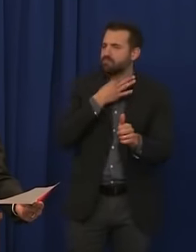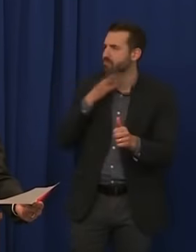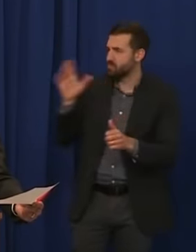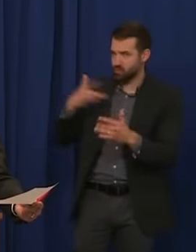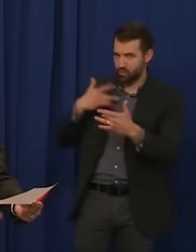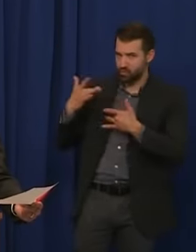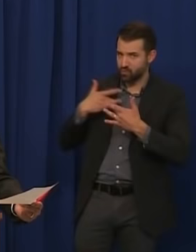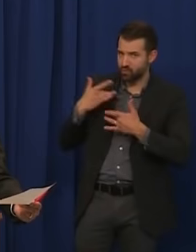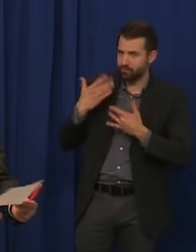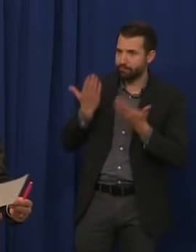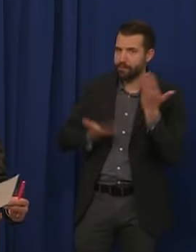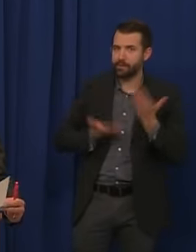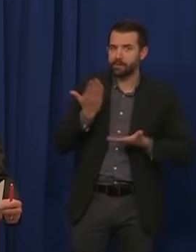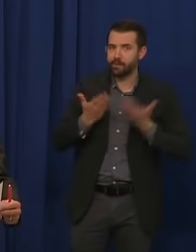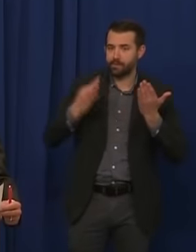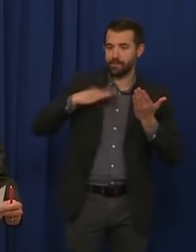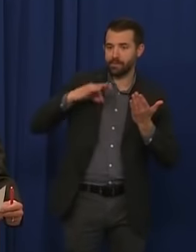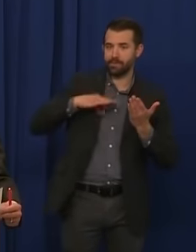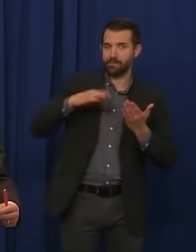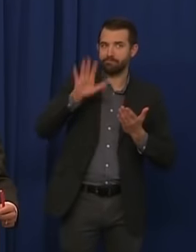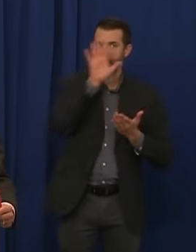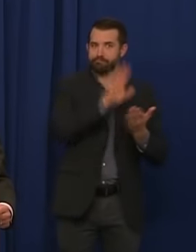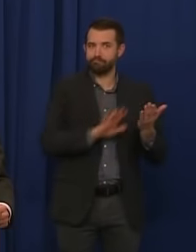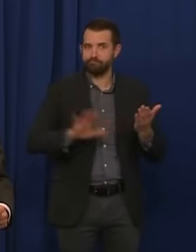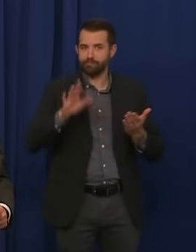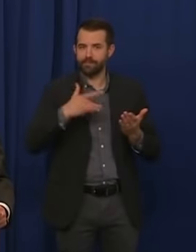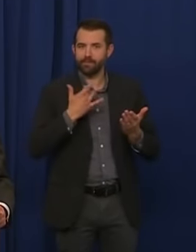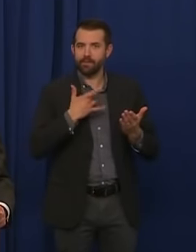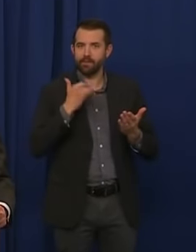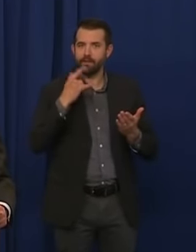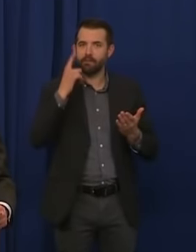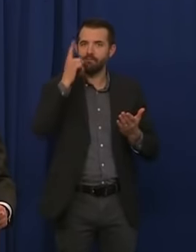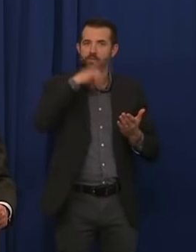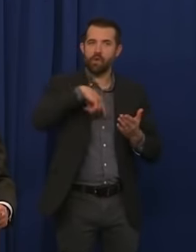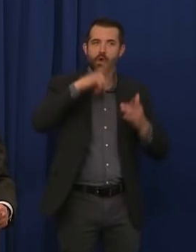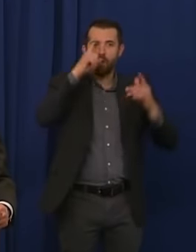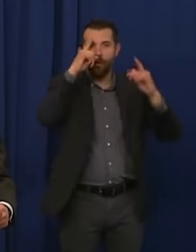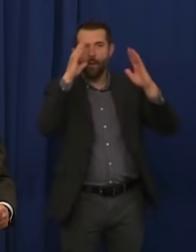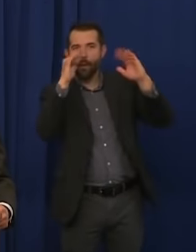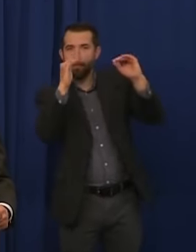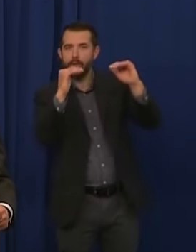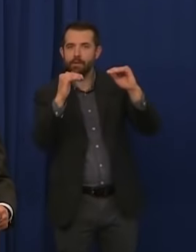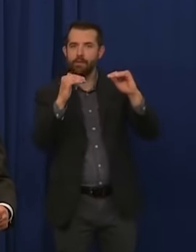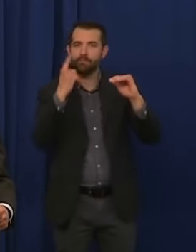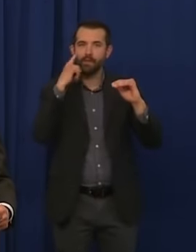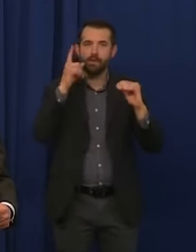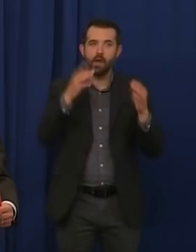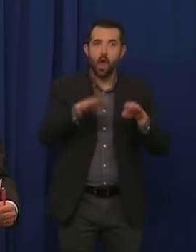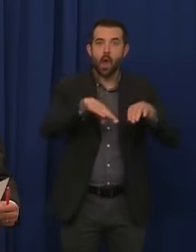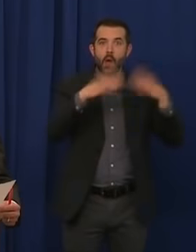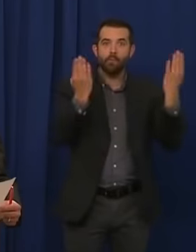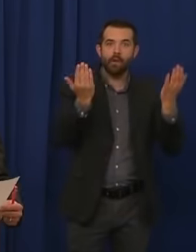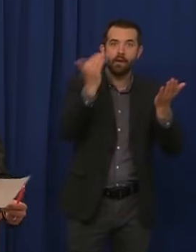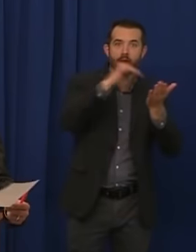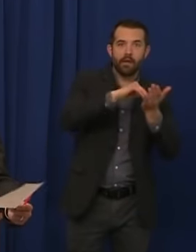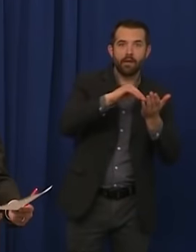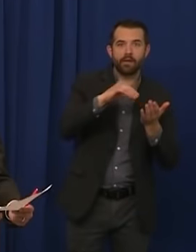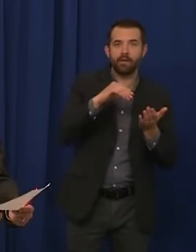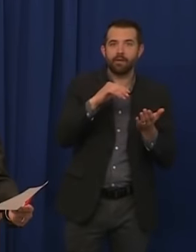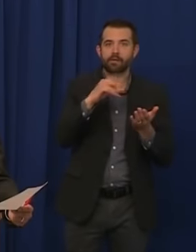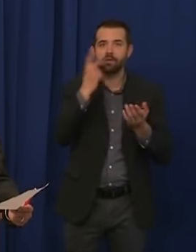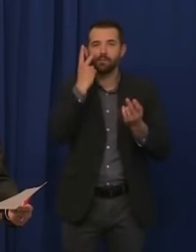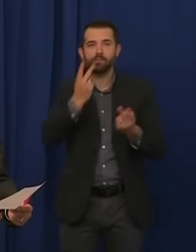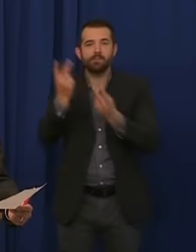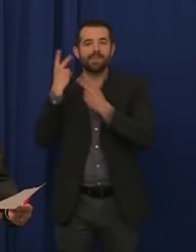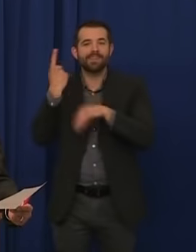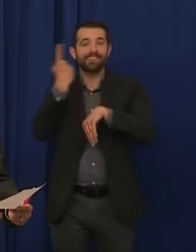developing some sort of false hope for saving the month of May or Memorial Day weekend or June? What is your hope,